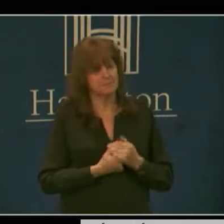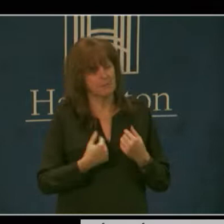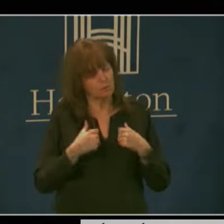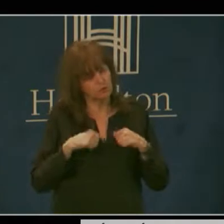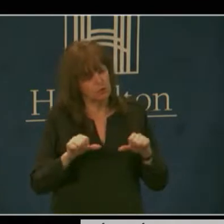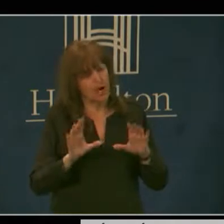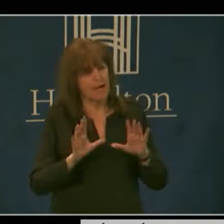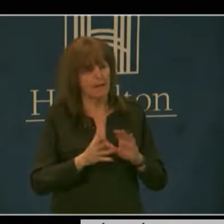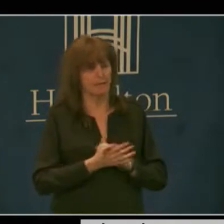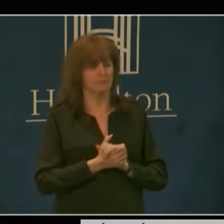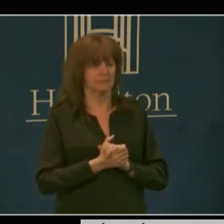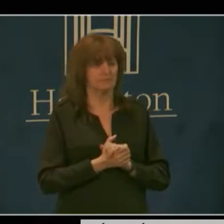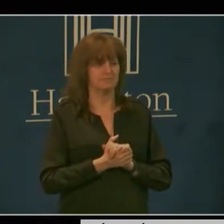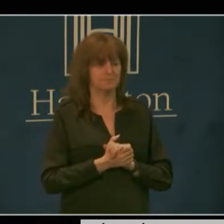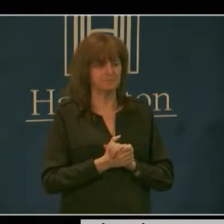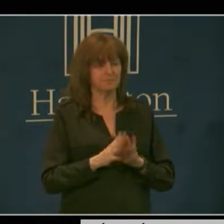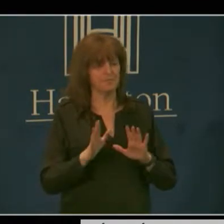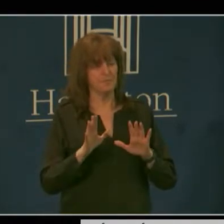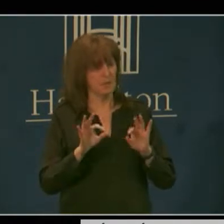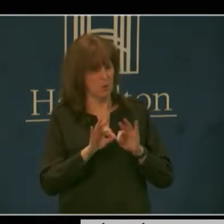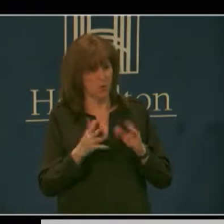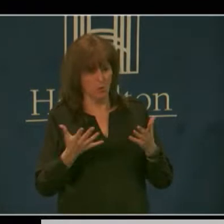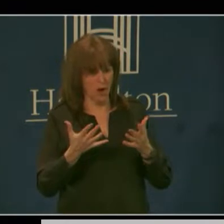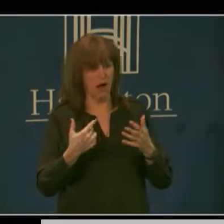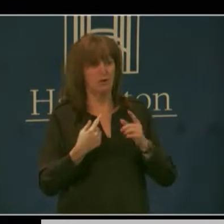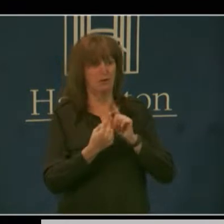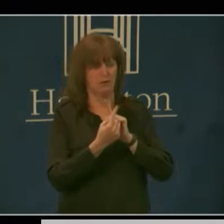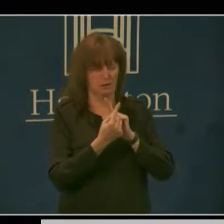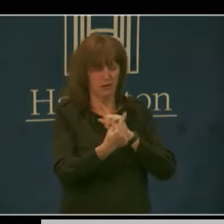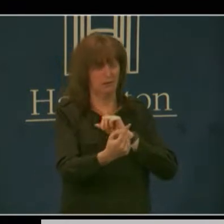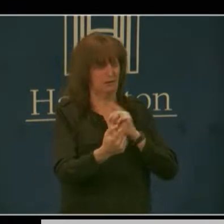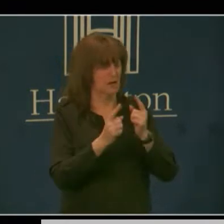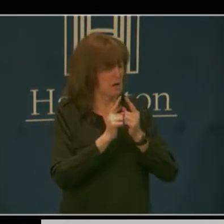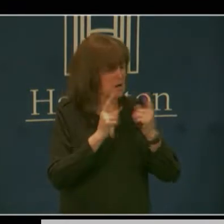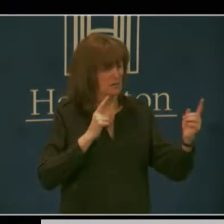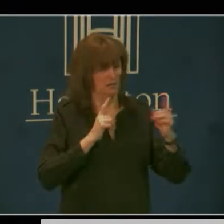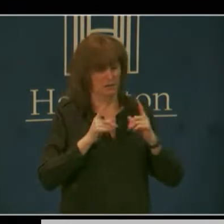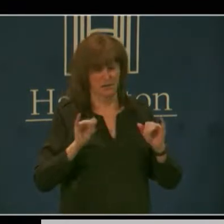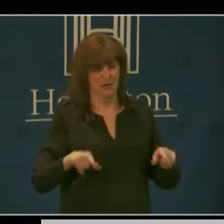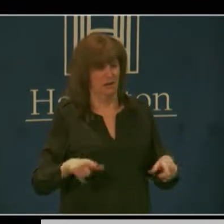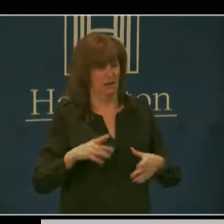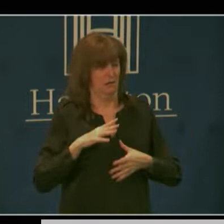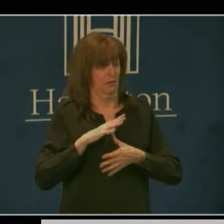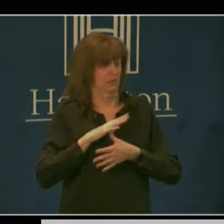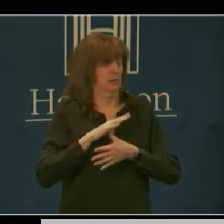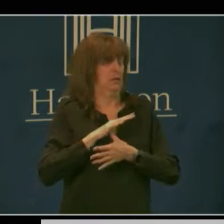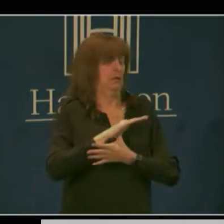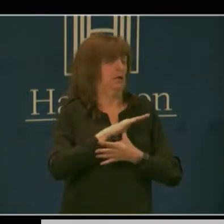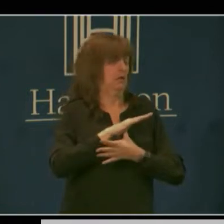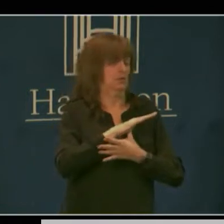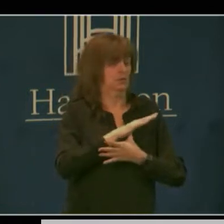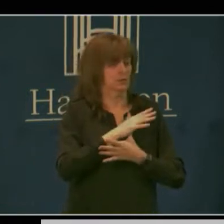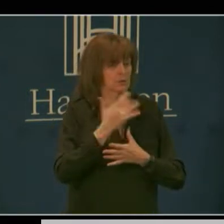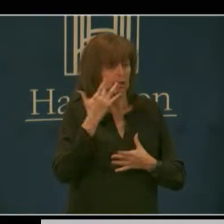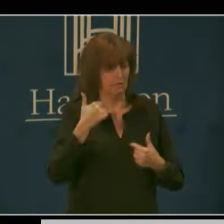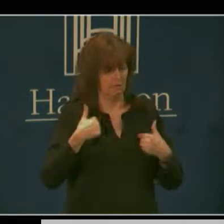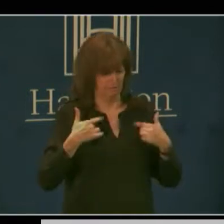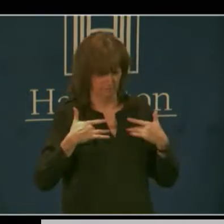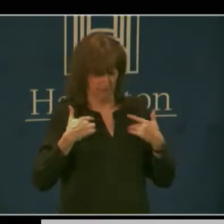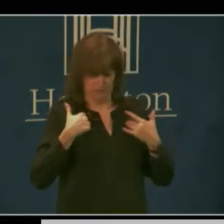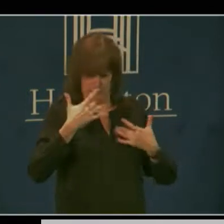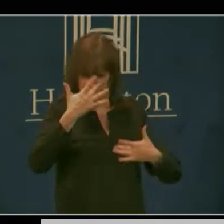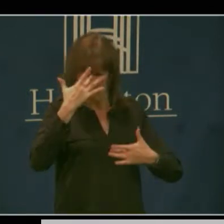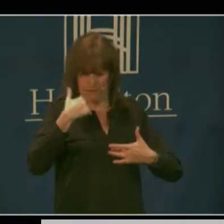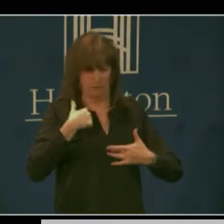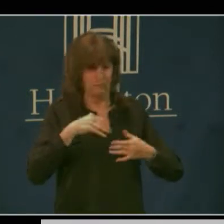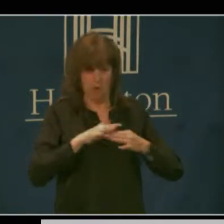containment strategy is an initial strategy. The next one is mitigation, which physical distancing right now is the key portion